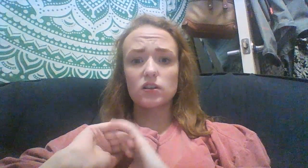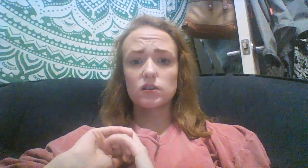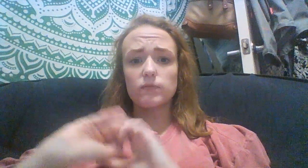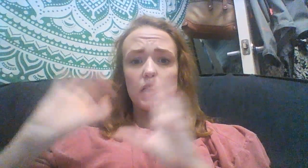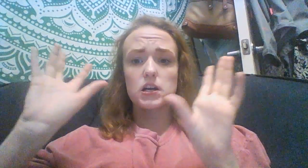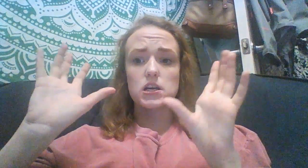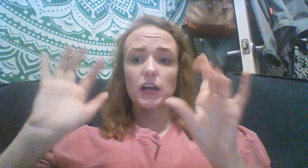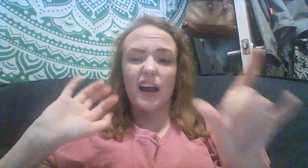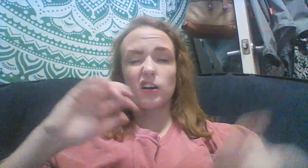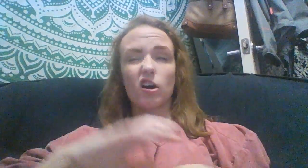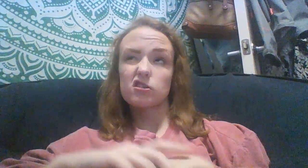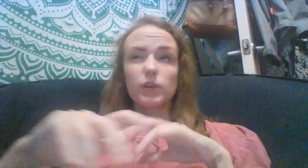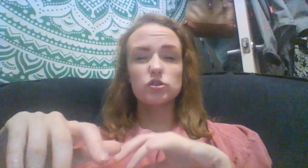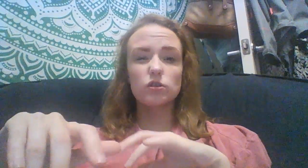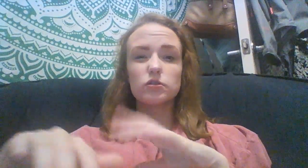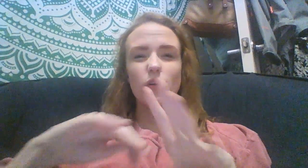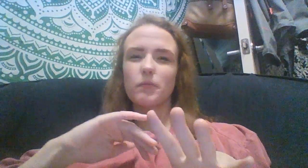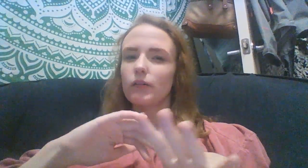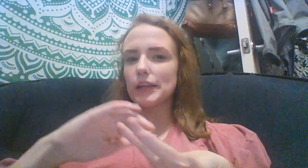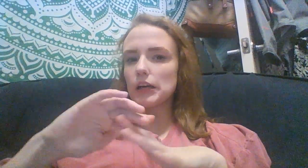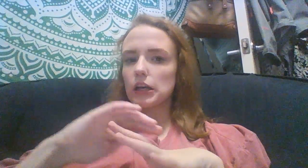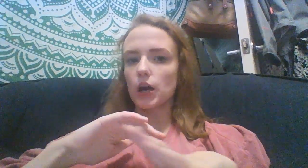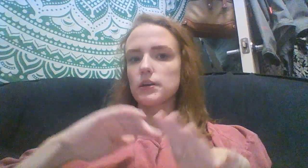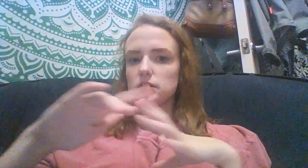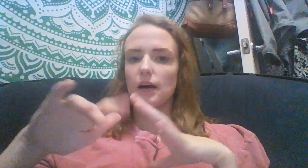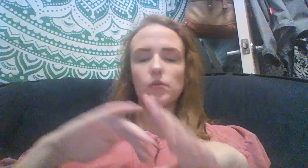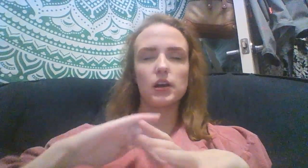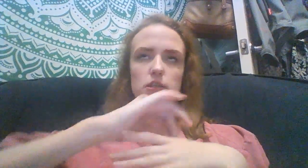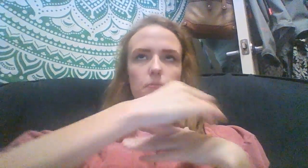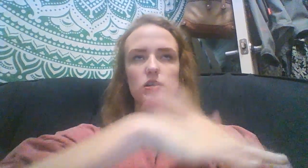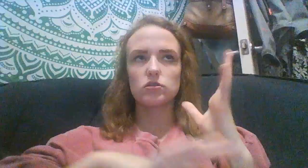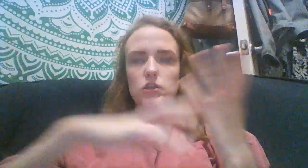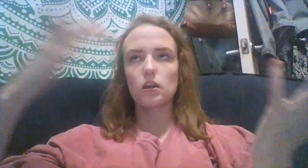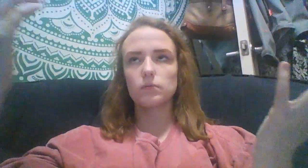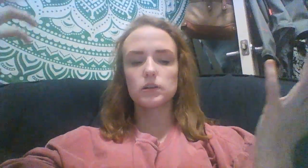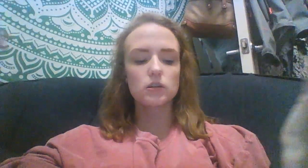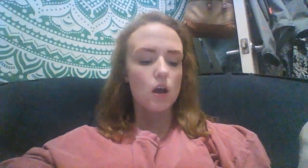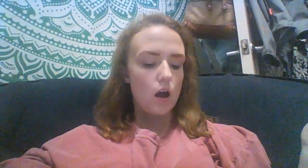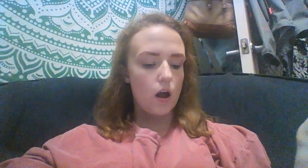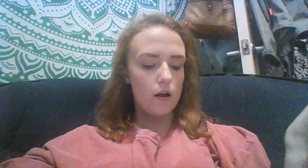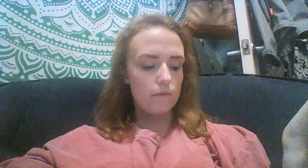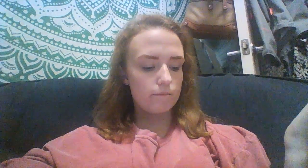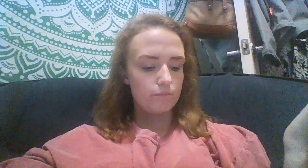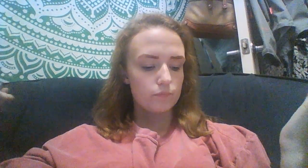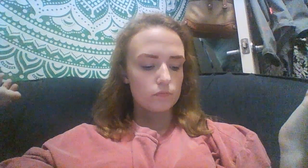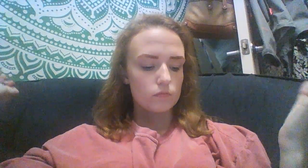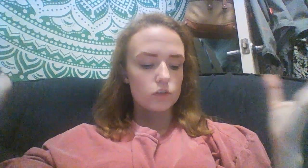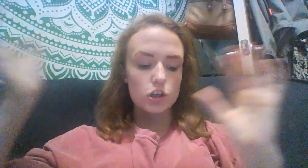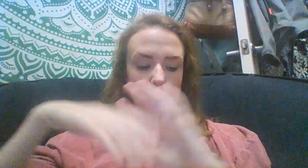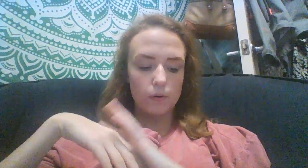also very kind of controversial, so I'm not really going to go into that one as much as the other ones. Christian